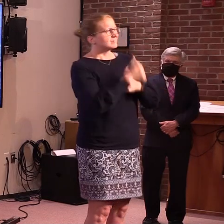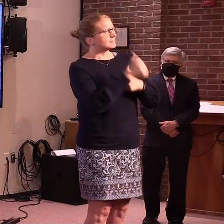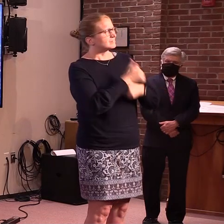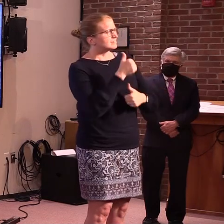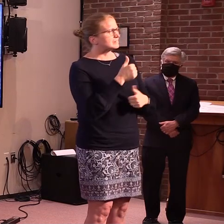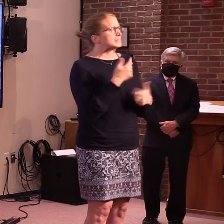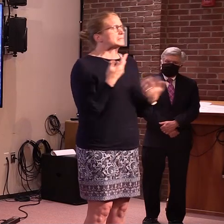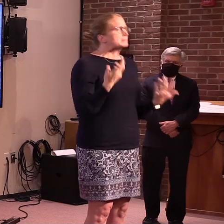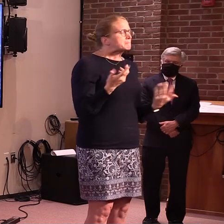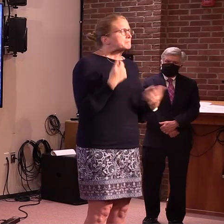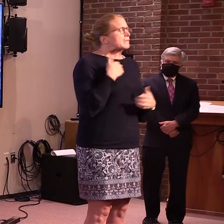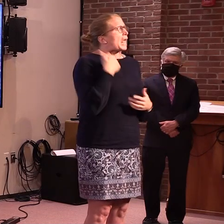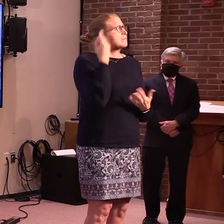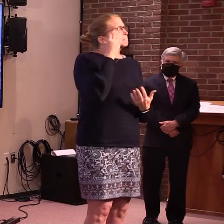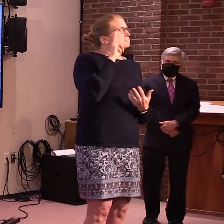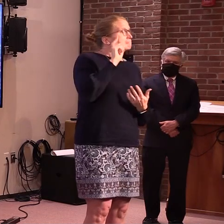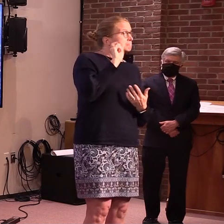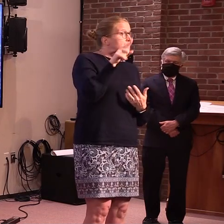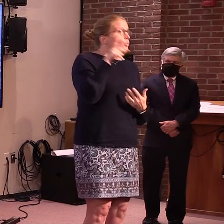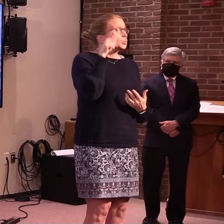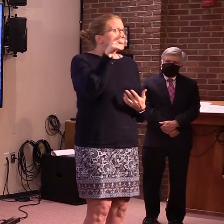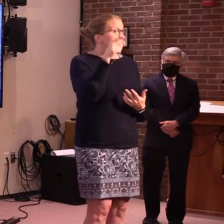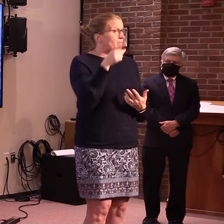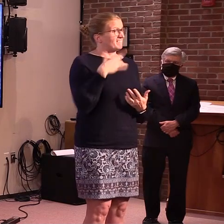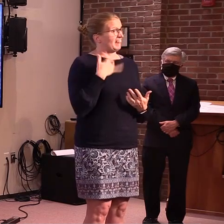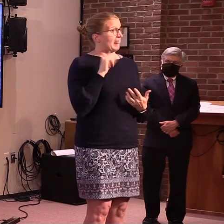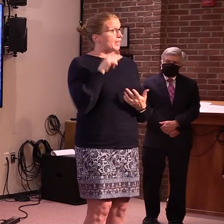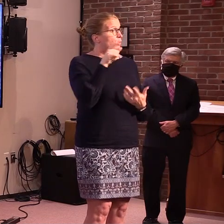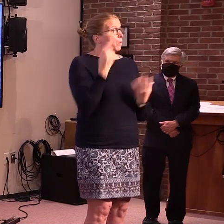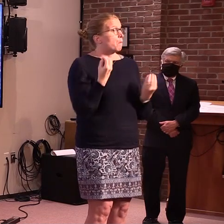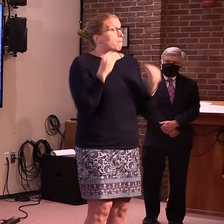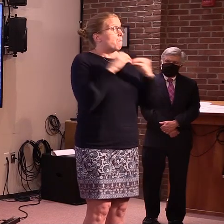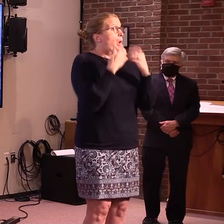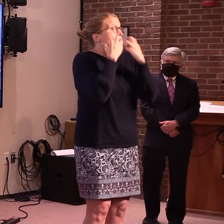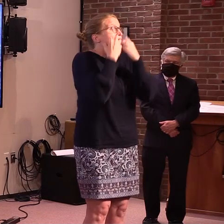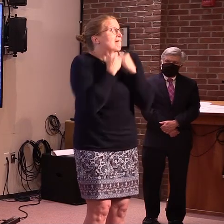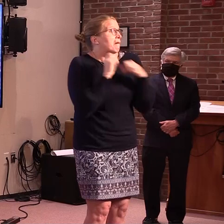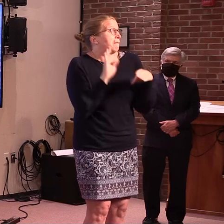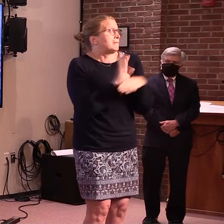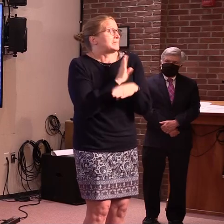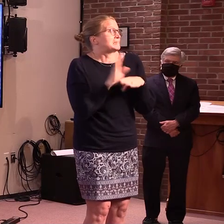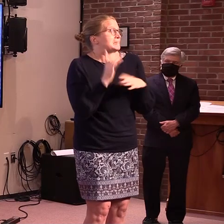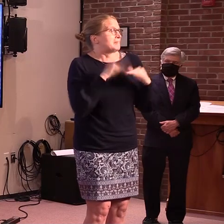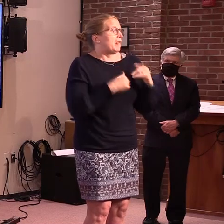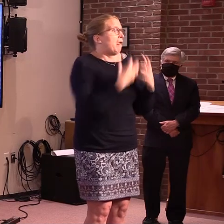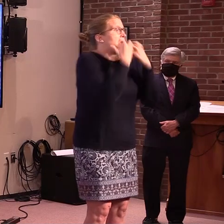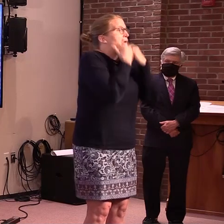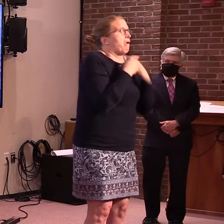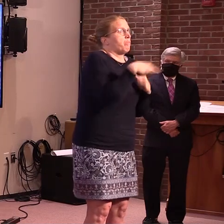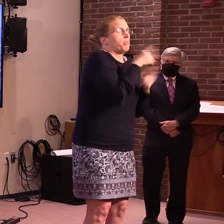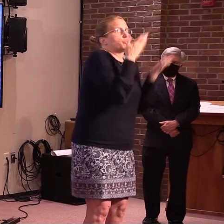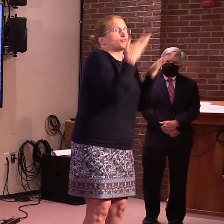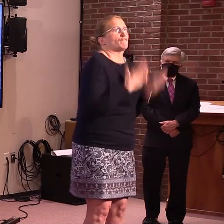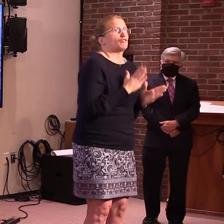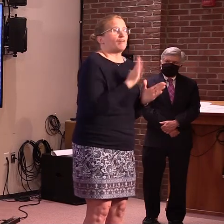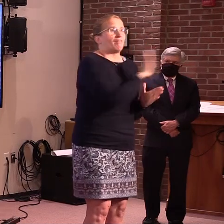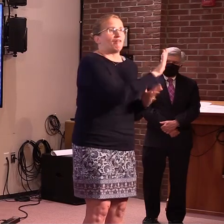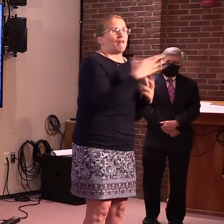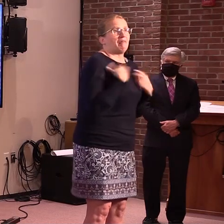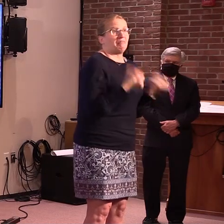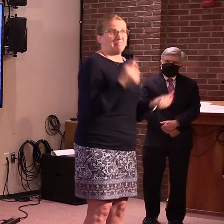putting the restaurant's economic welfare above the health and safety of the servers. I was just wondering if you had anything to say to them about